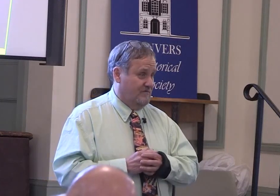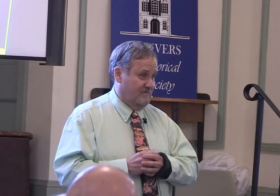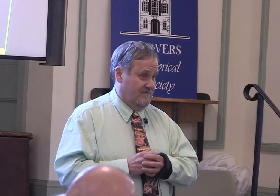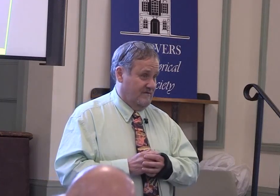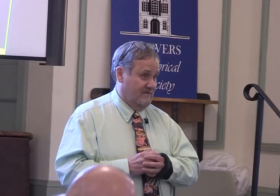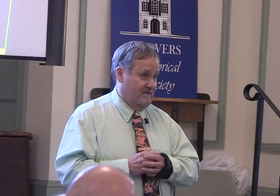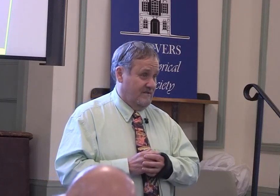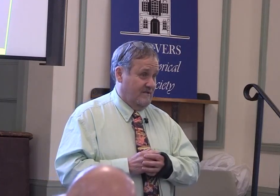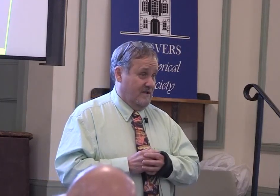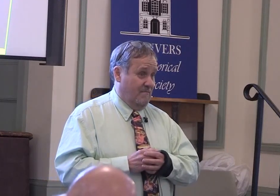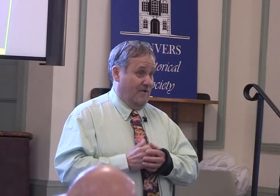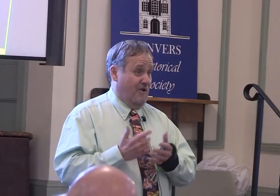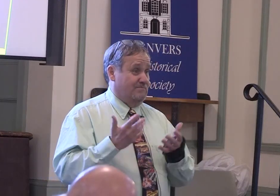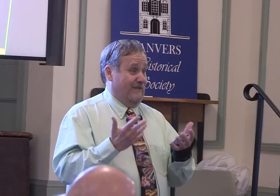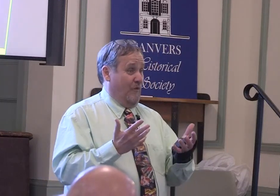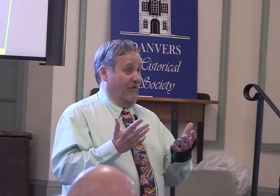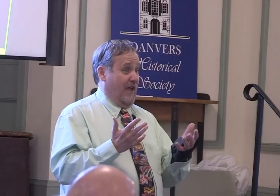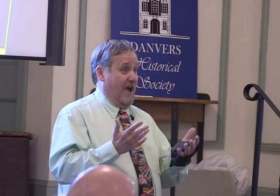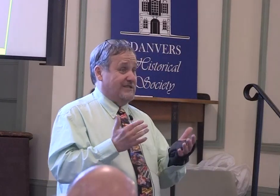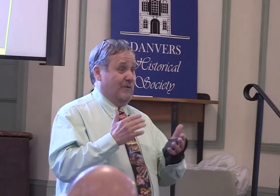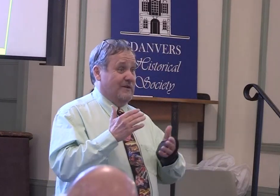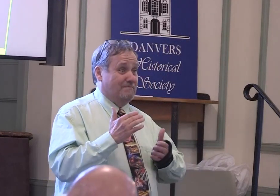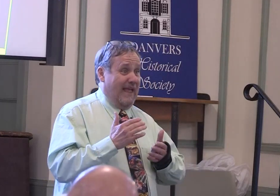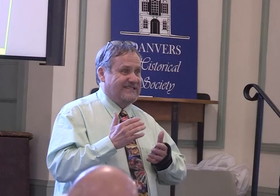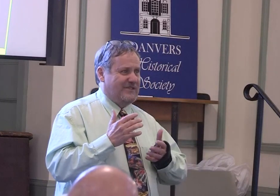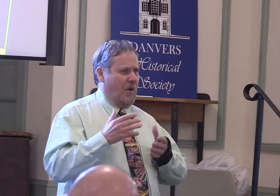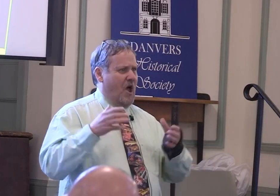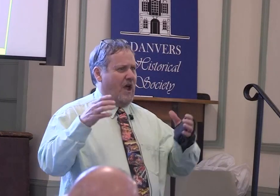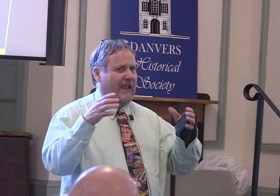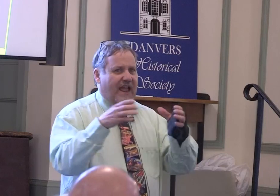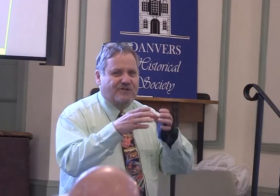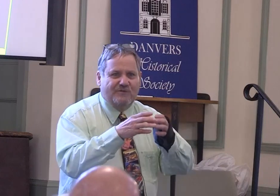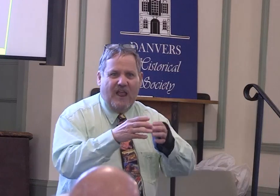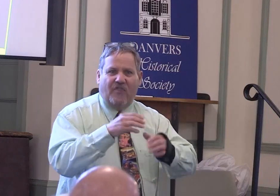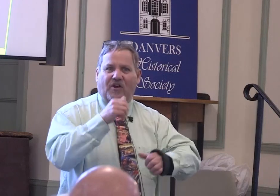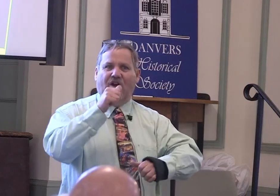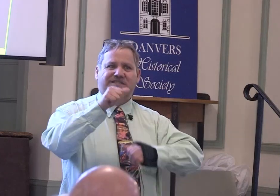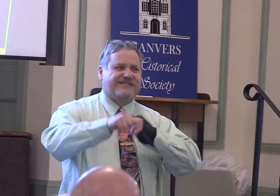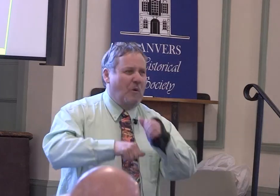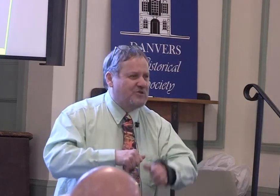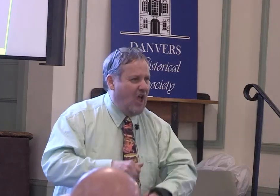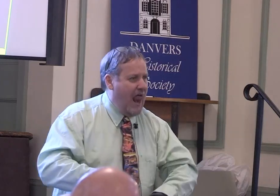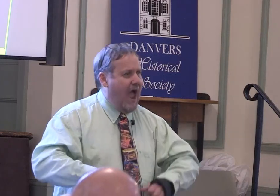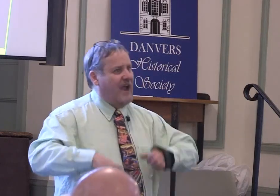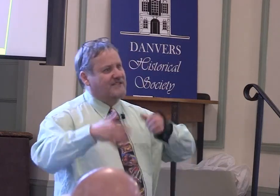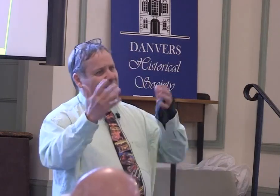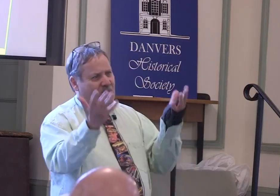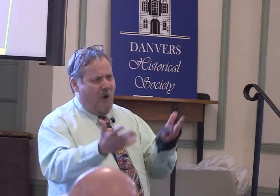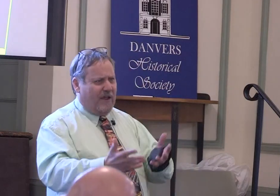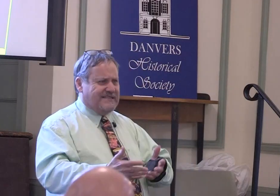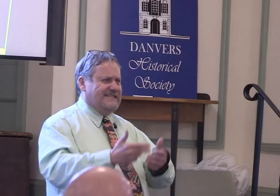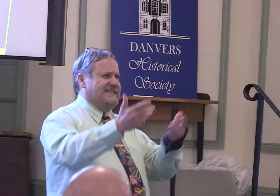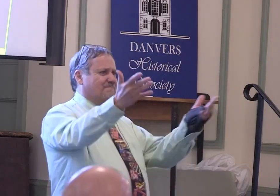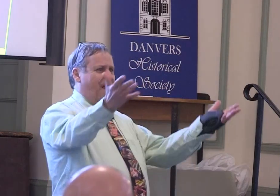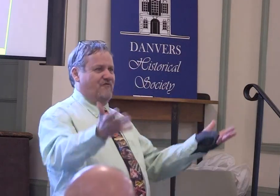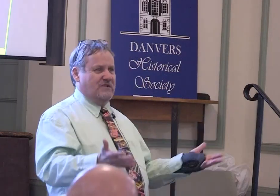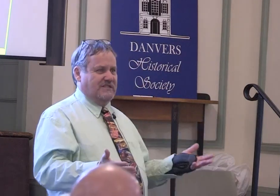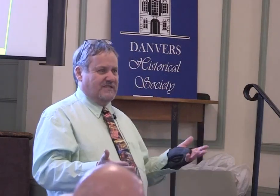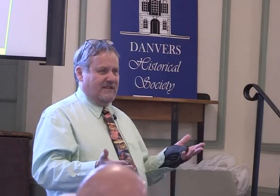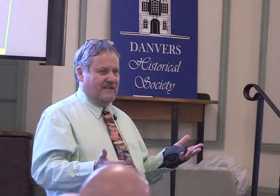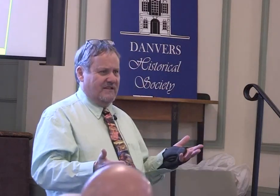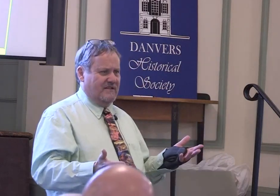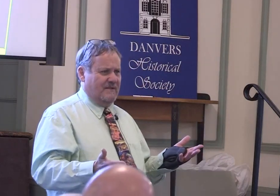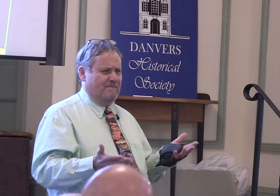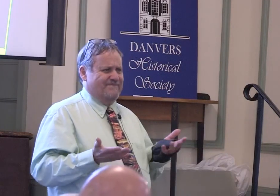culture. Because before the culture was based on getting together, socializing, talking, seeing my